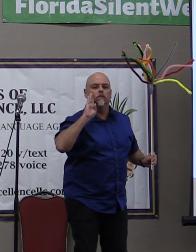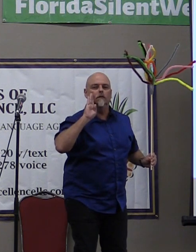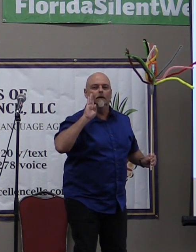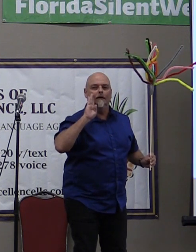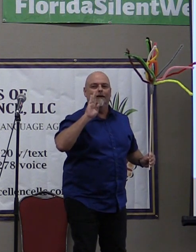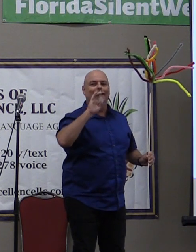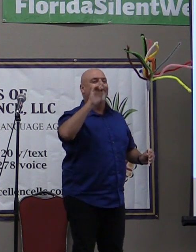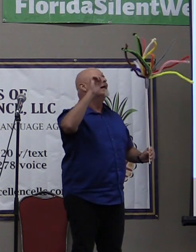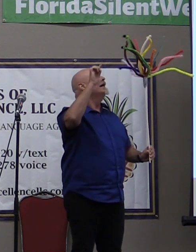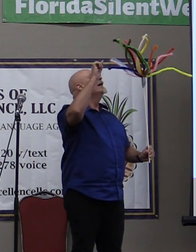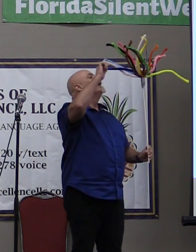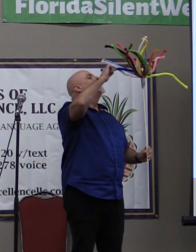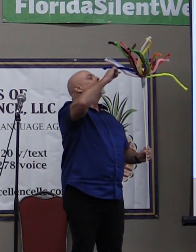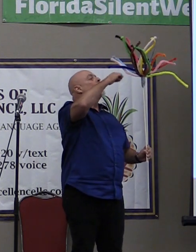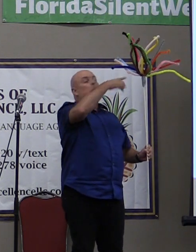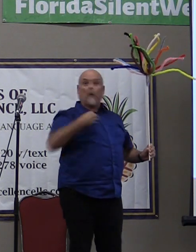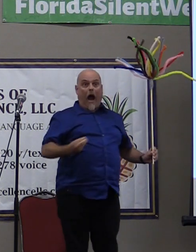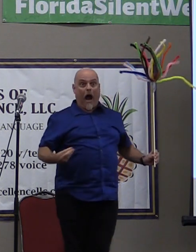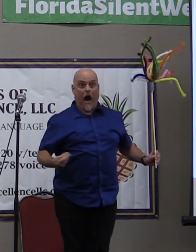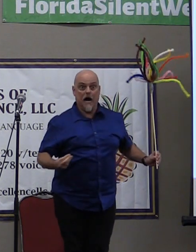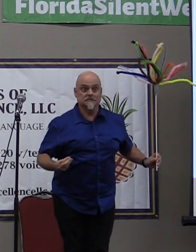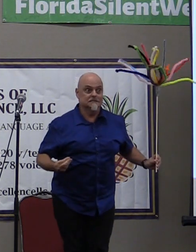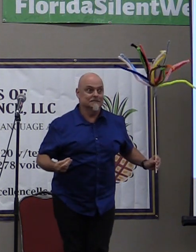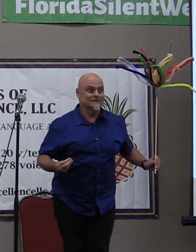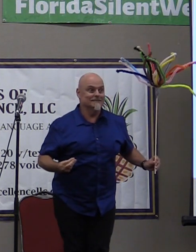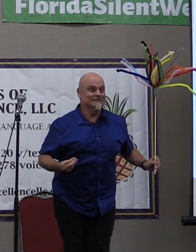Brown. See that expression there?